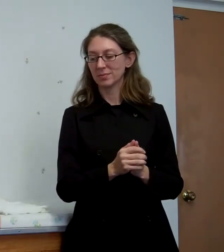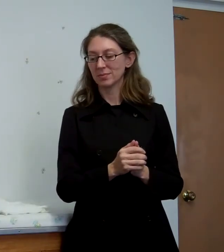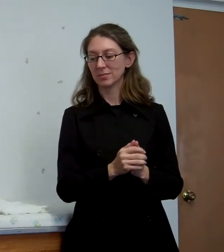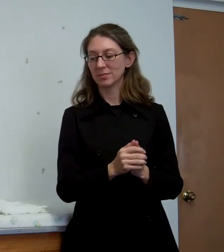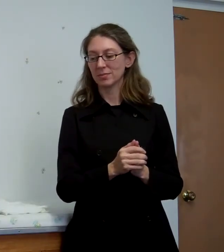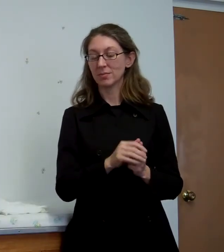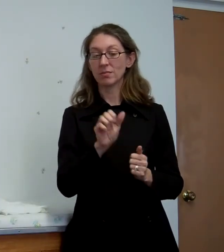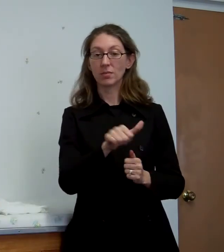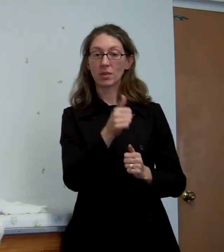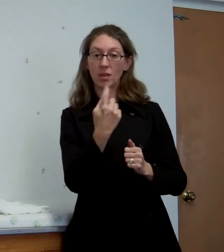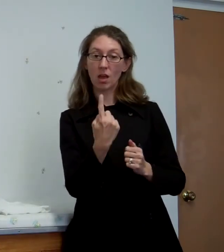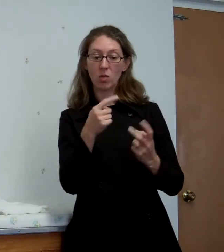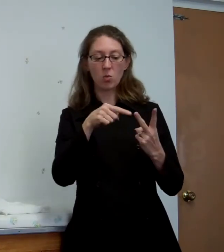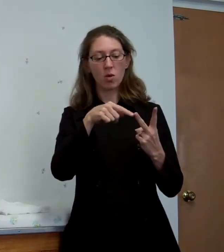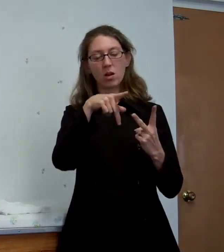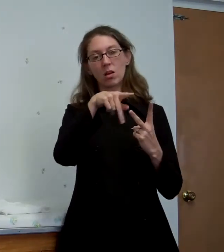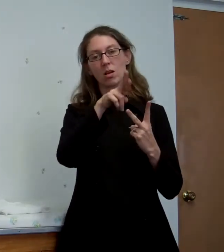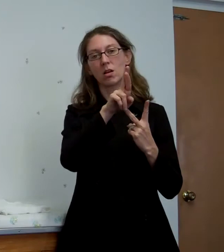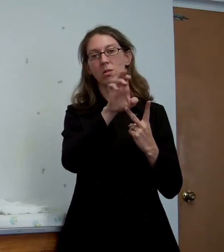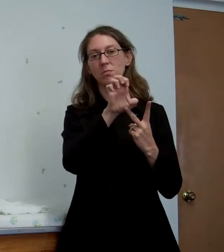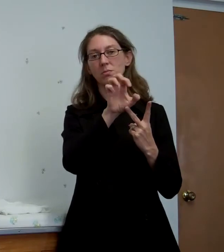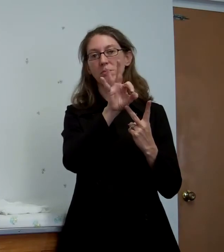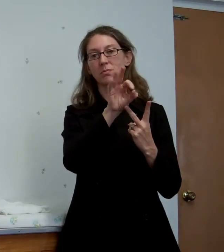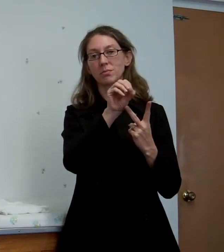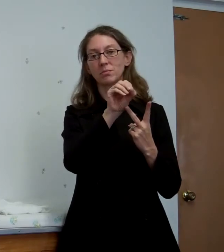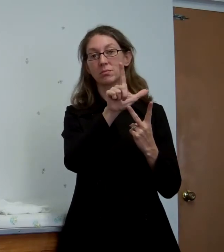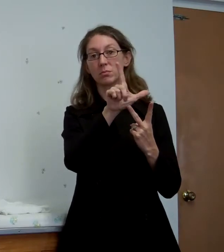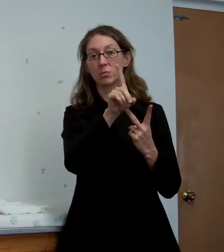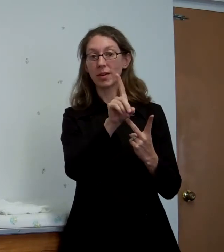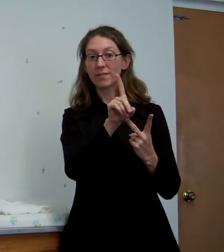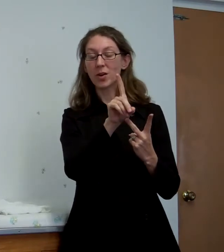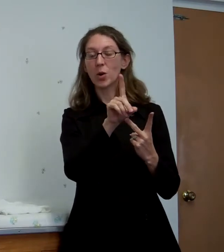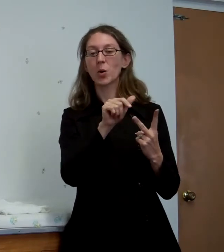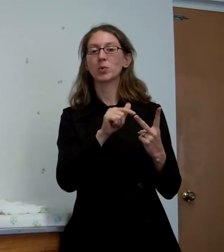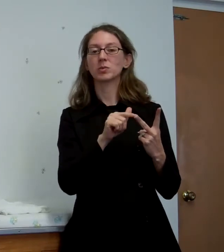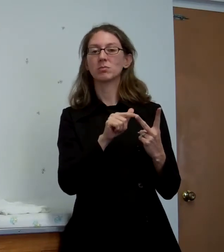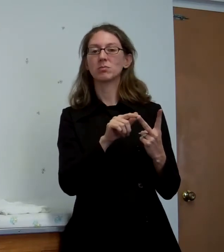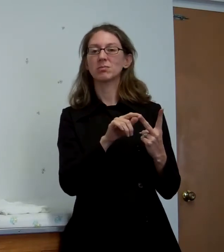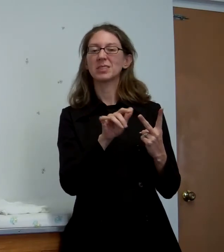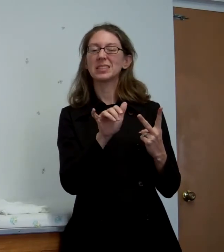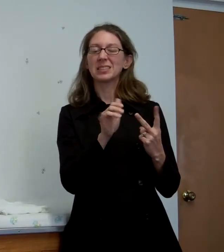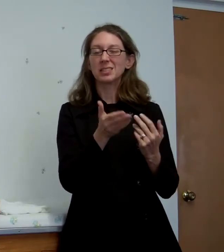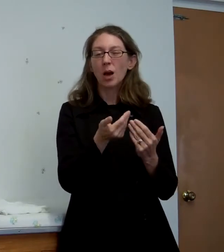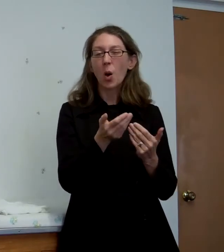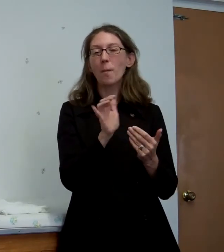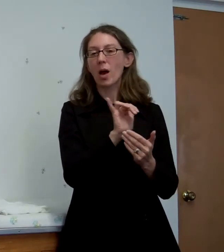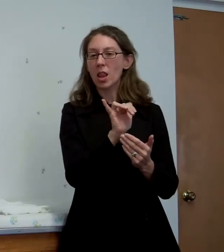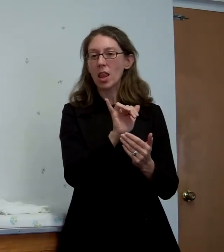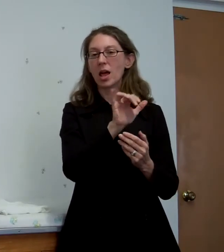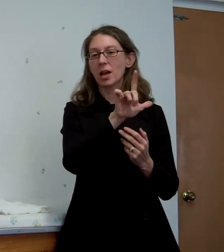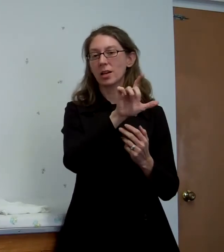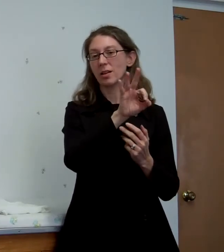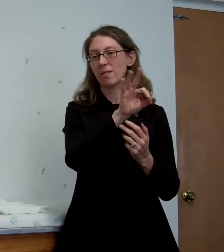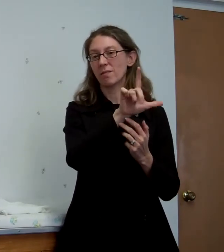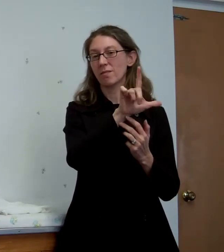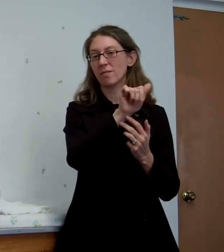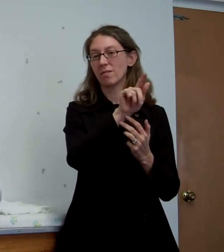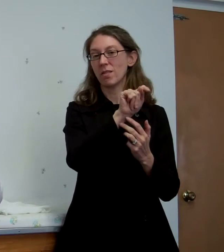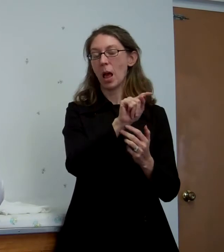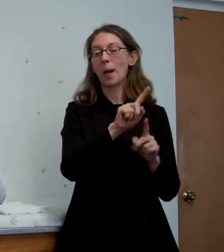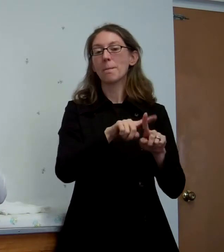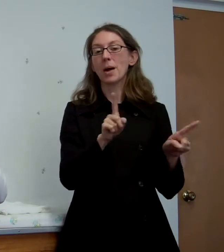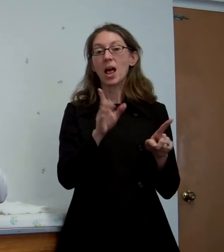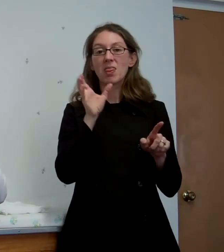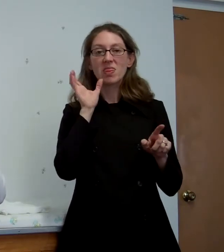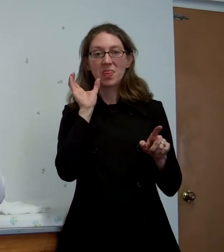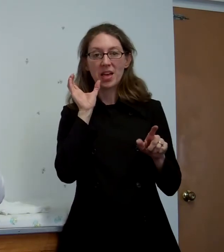The next option would be a pre-fold. A pre-fold is like a flat, except it's thicker and has